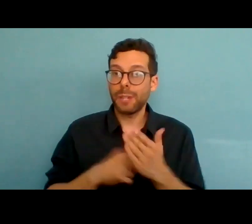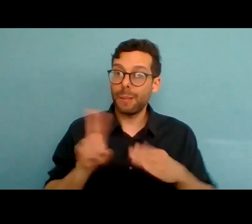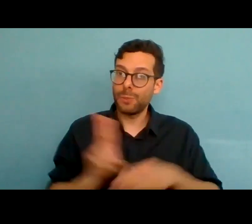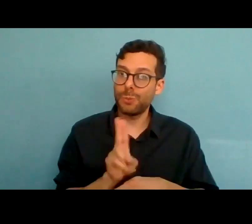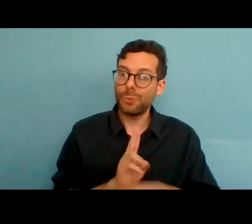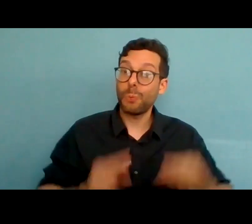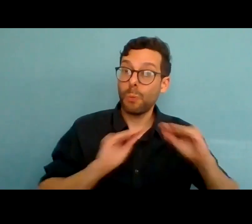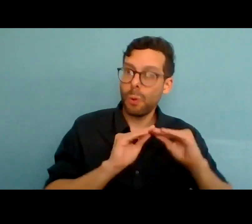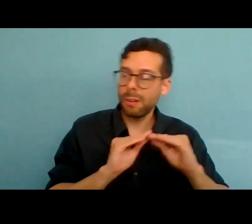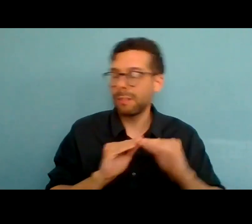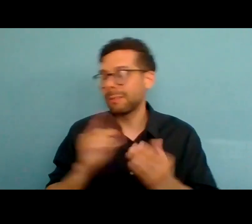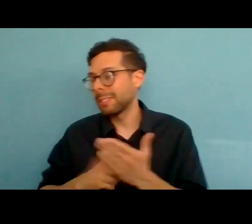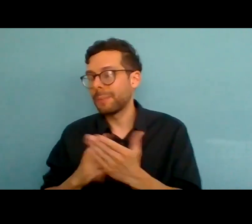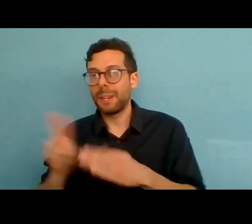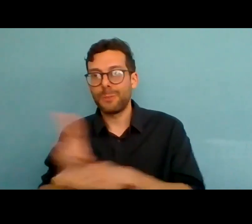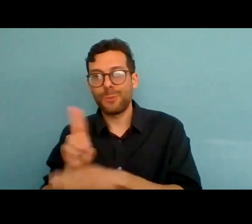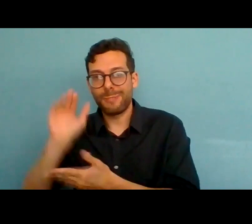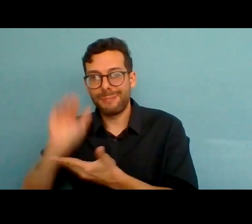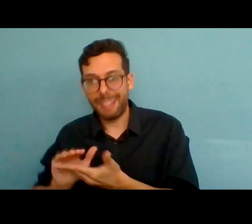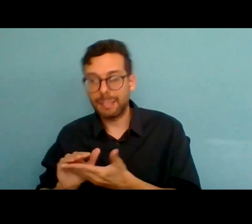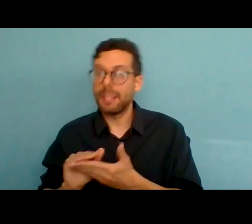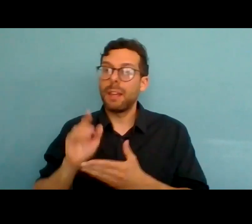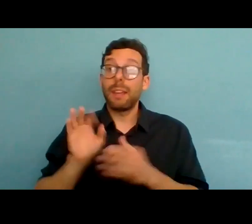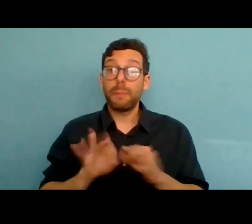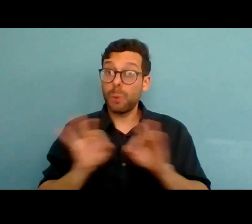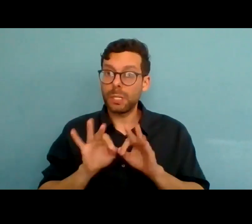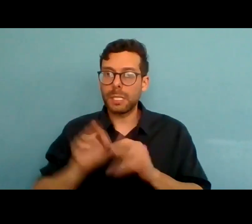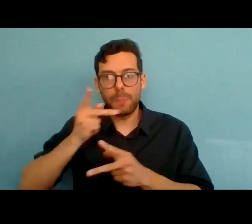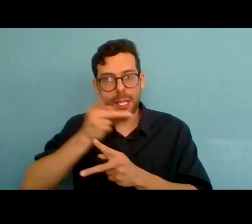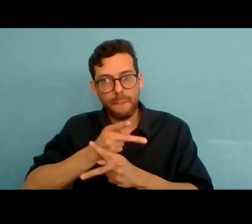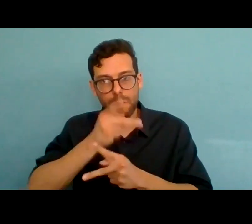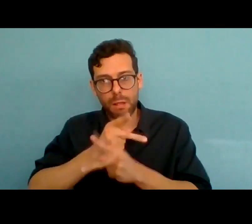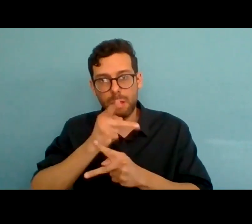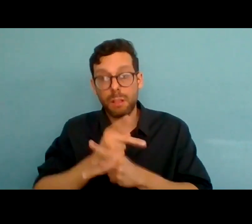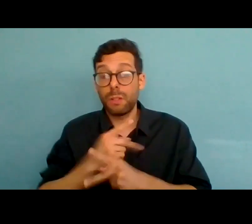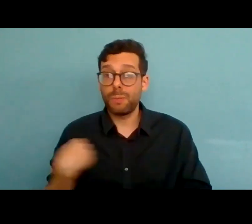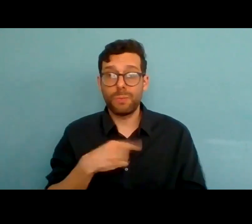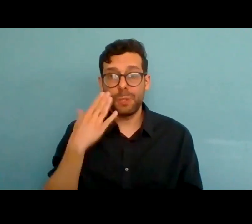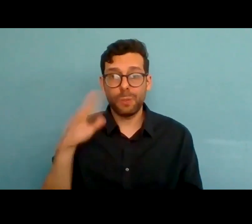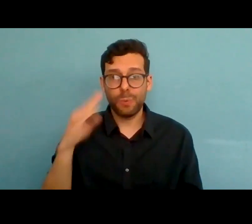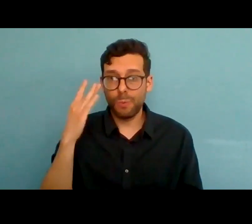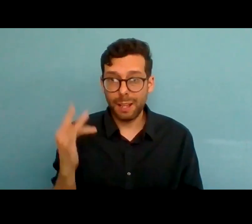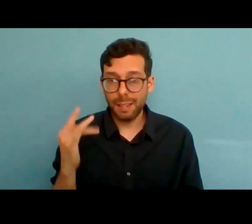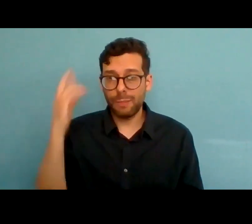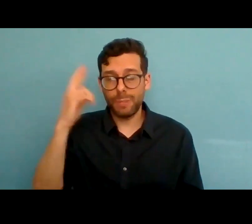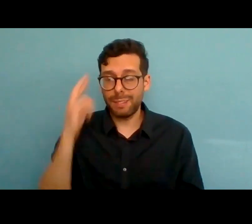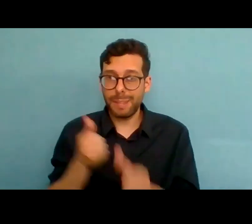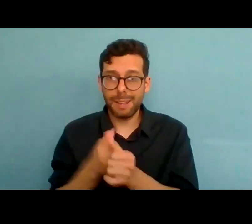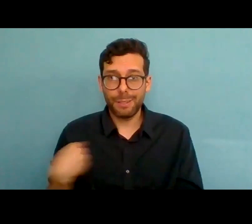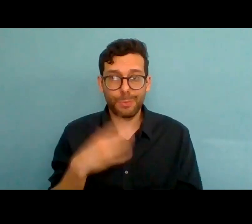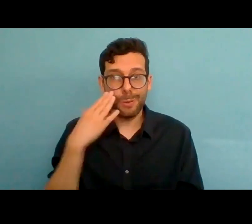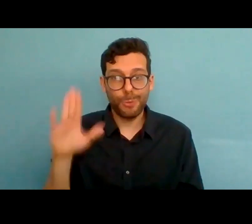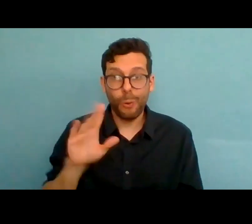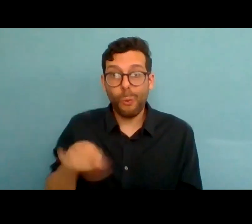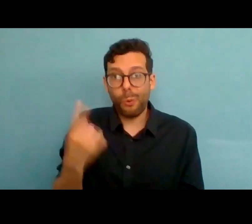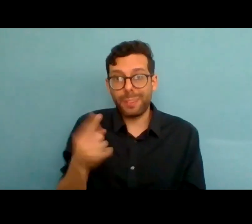very cautious. We don't have all the answers as to why that is the case. We just know by clinical experience that it is. So